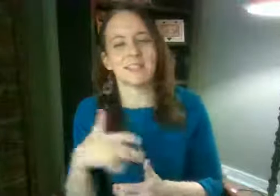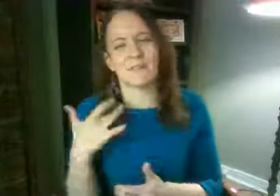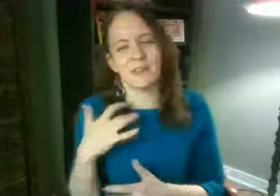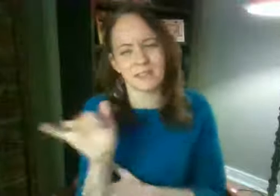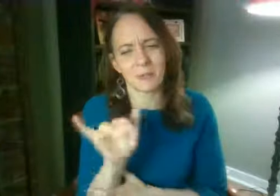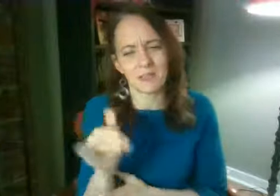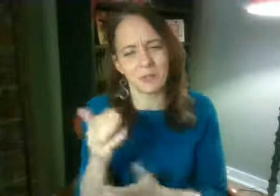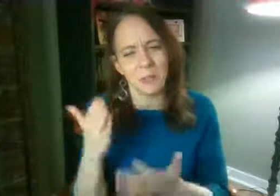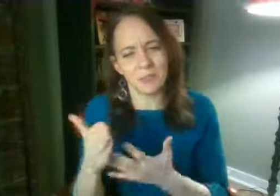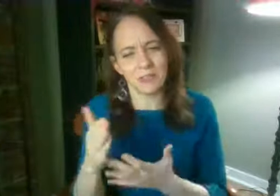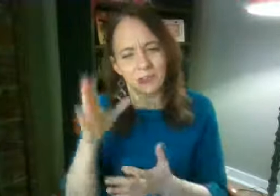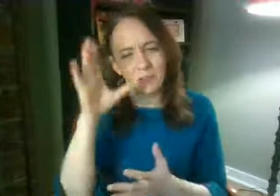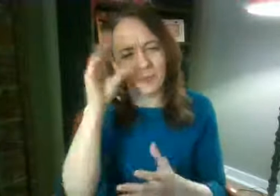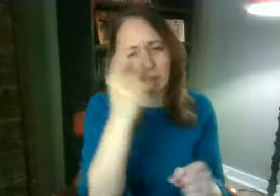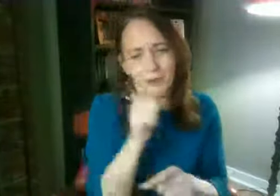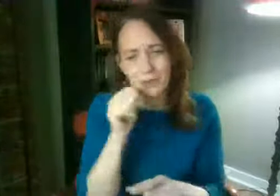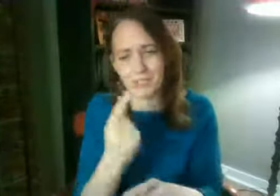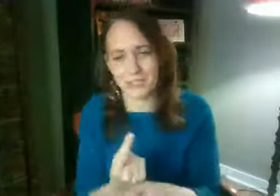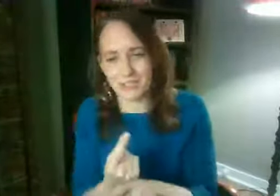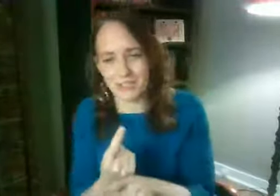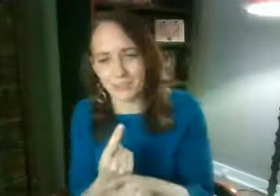does that feel like something you would maybe do with your brother or your sister?